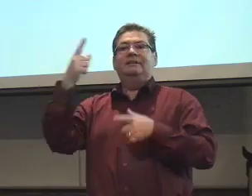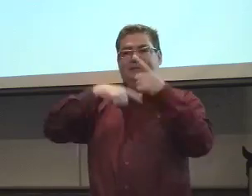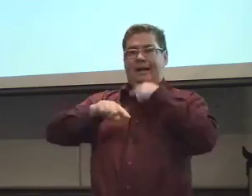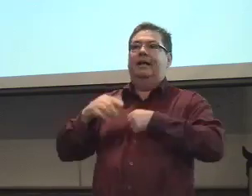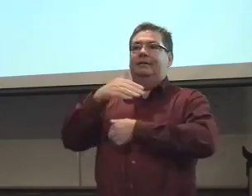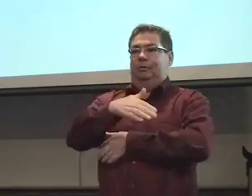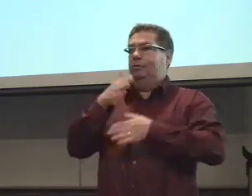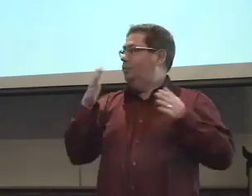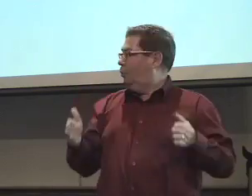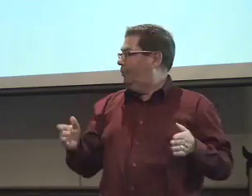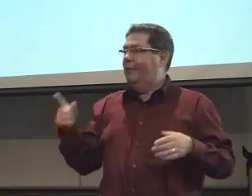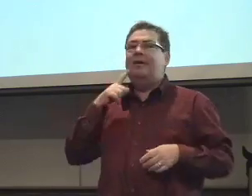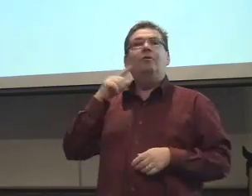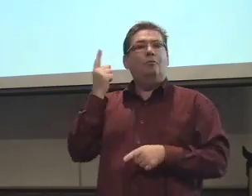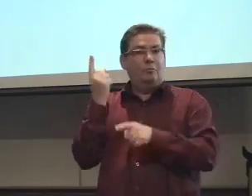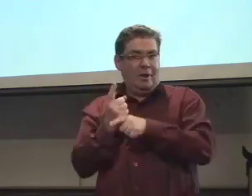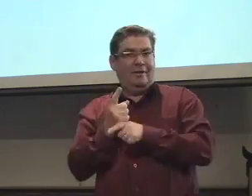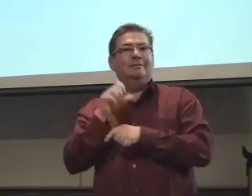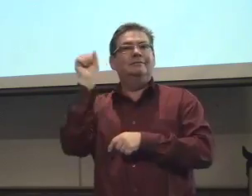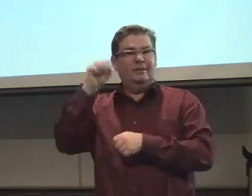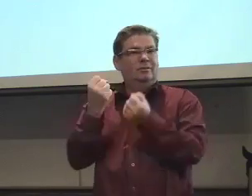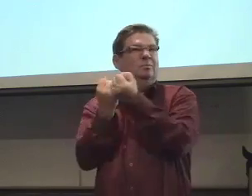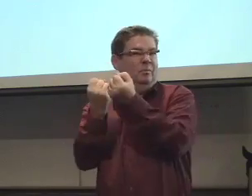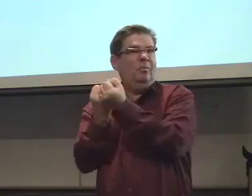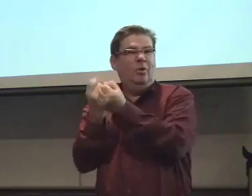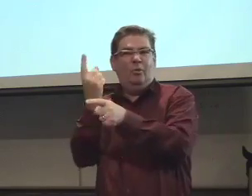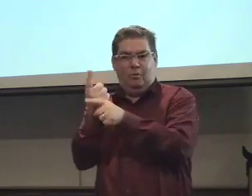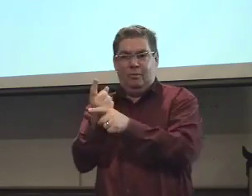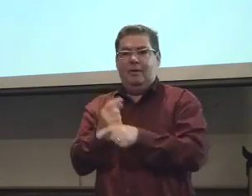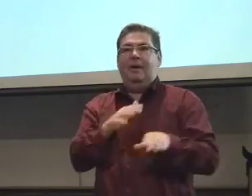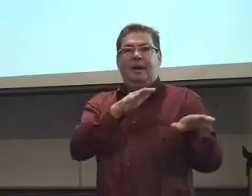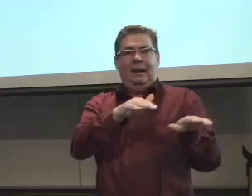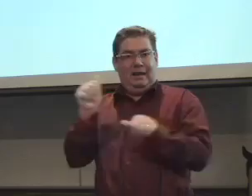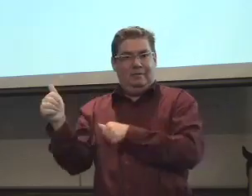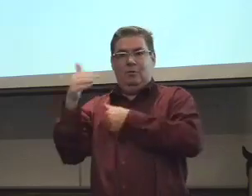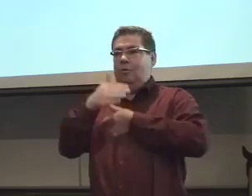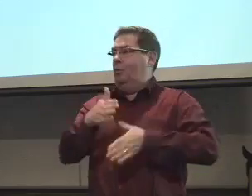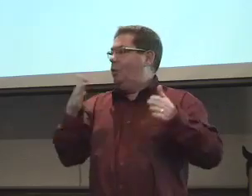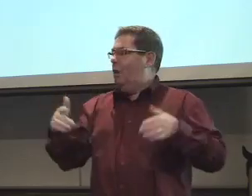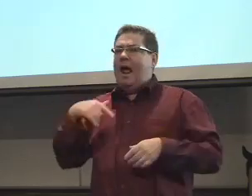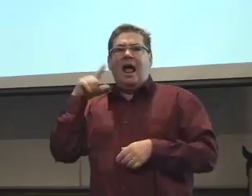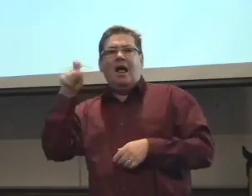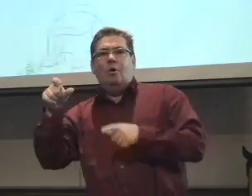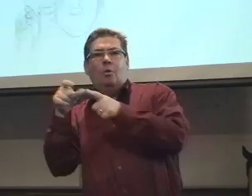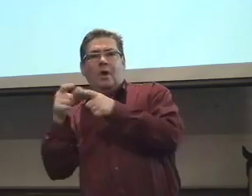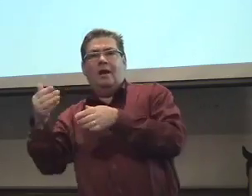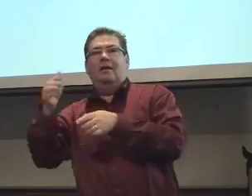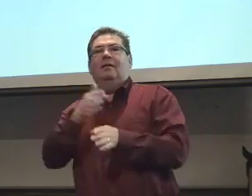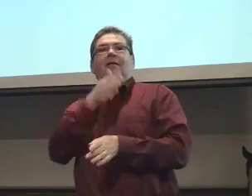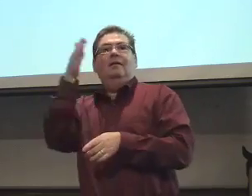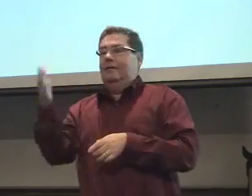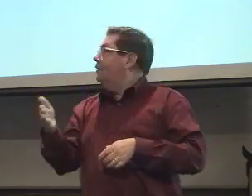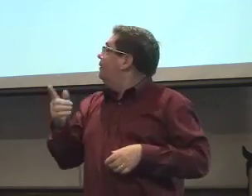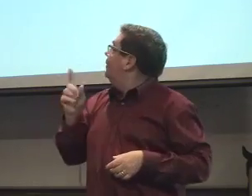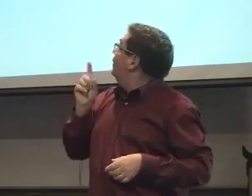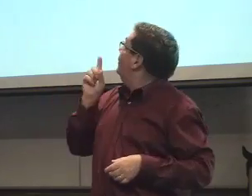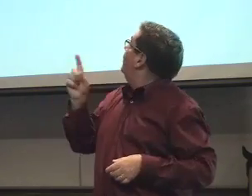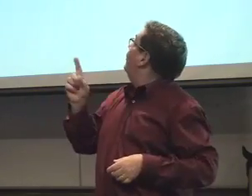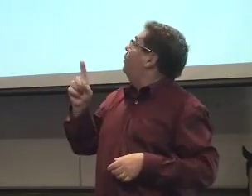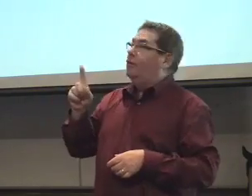Yes. Room. Good, good. Next sign. What's that say? And the child would sign. 4.